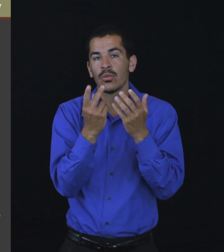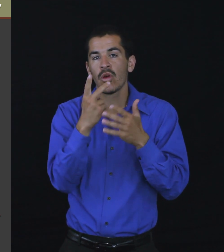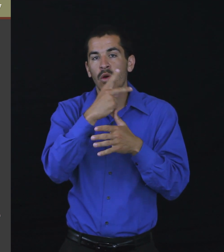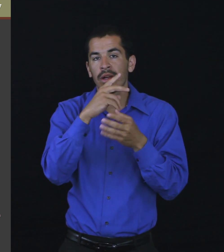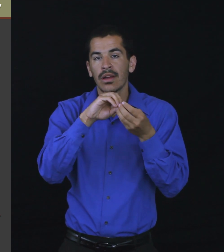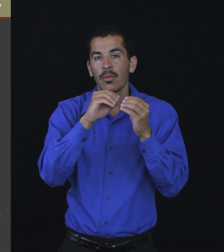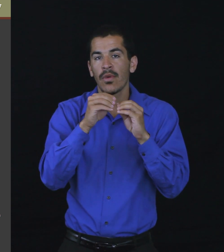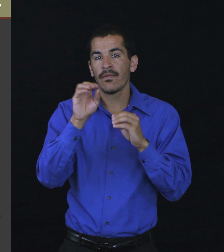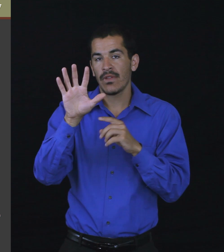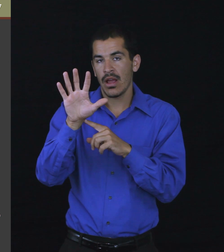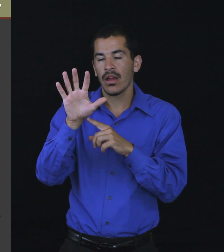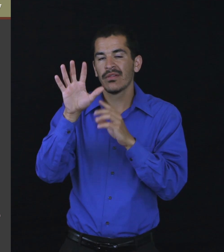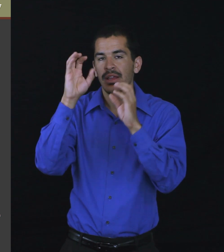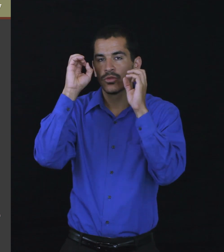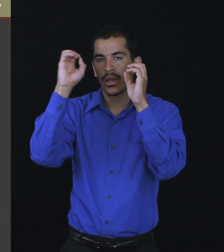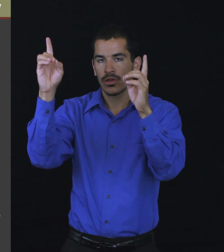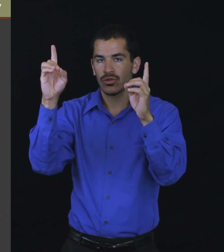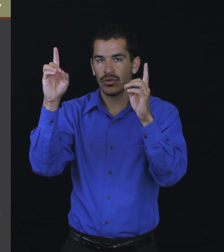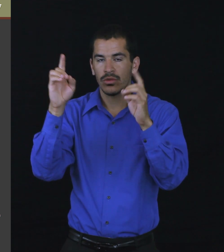educational.